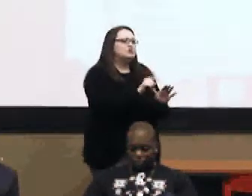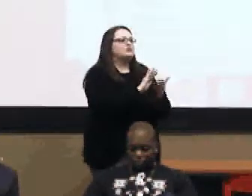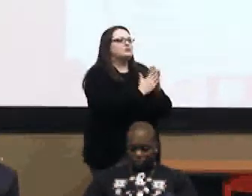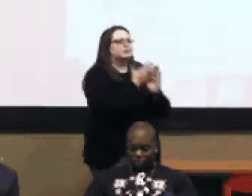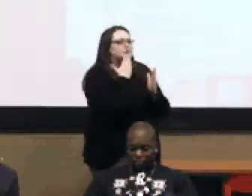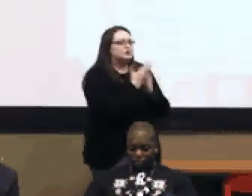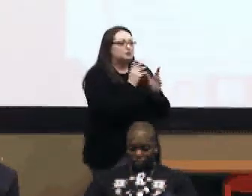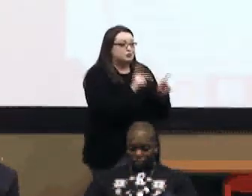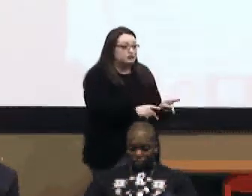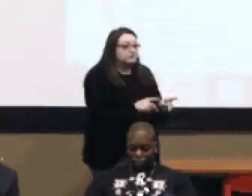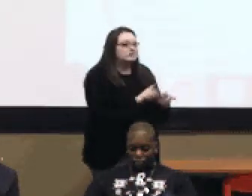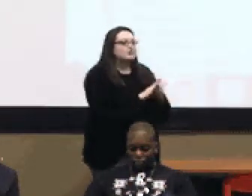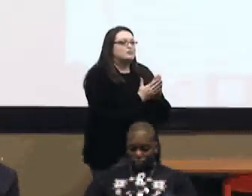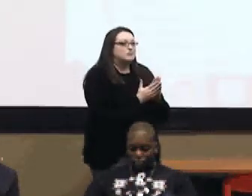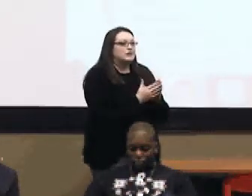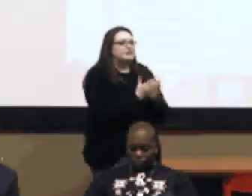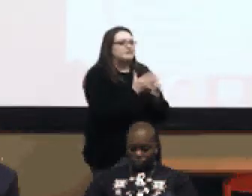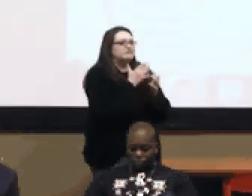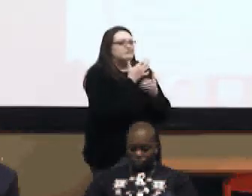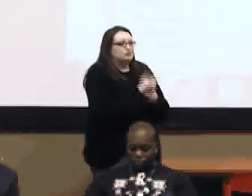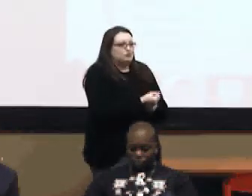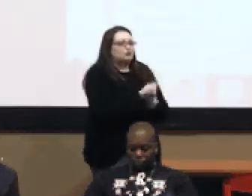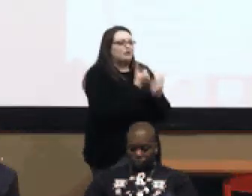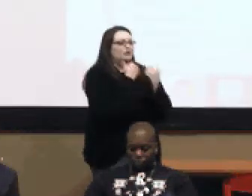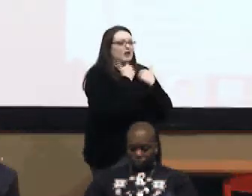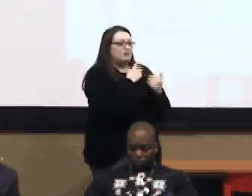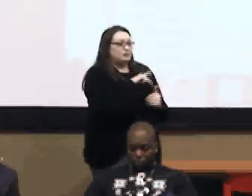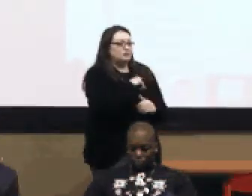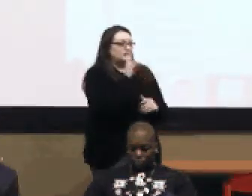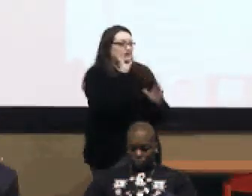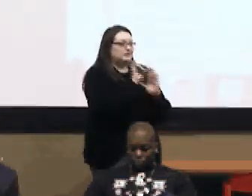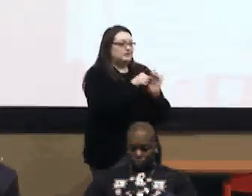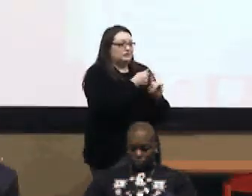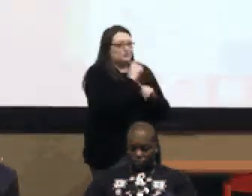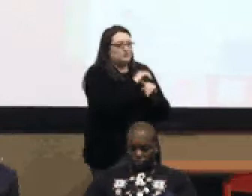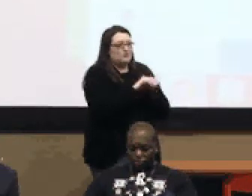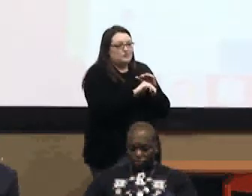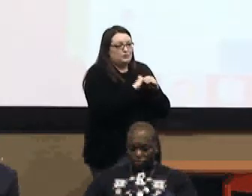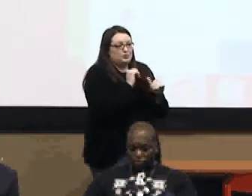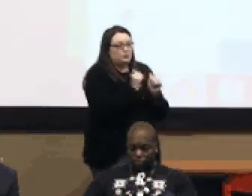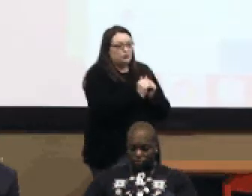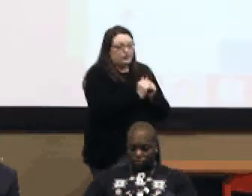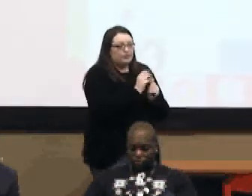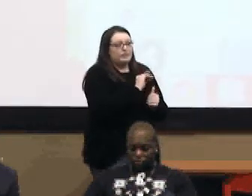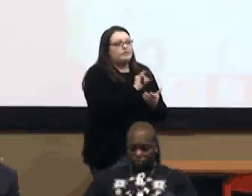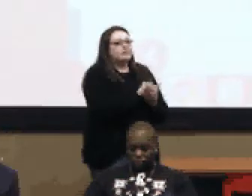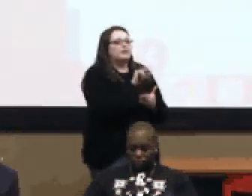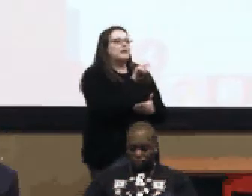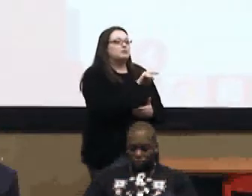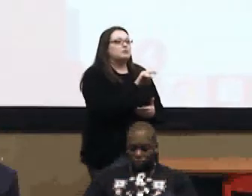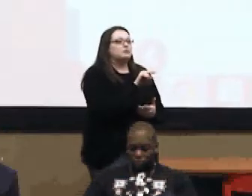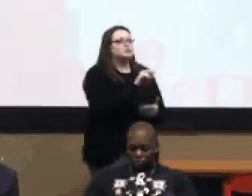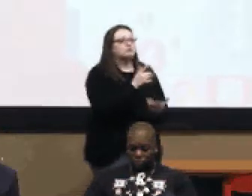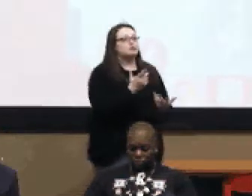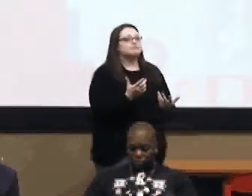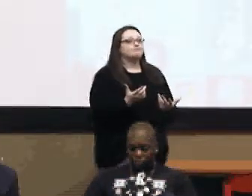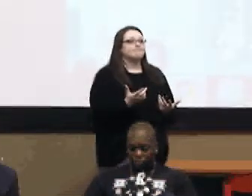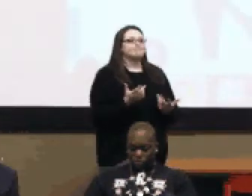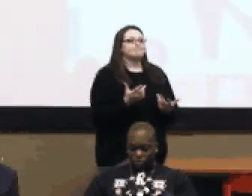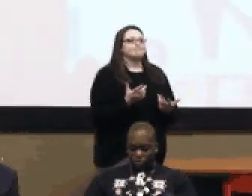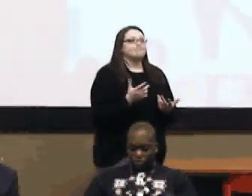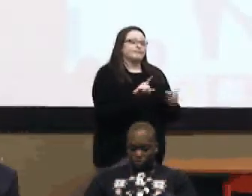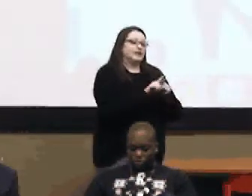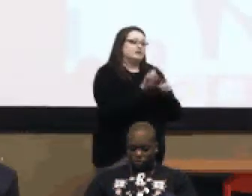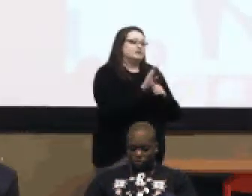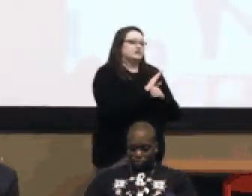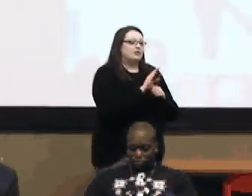good person and be secure and have a personal identity that you're comfortable with, and that you and as